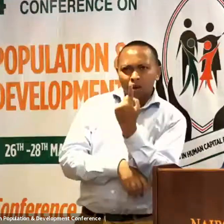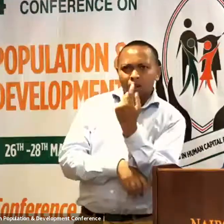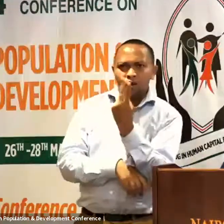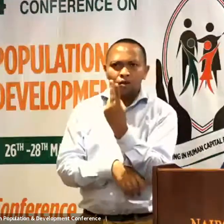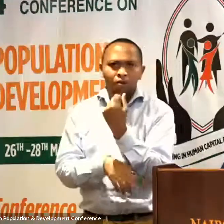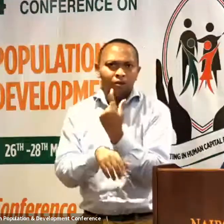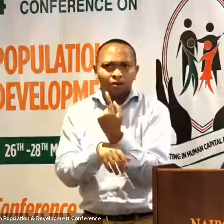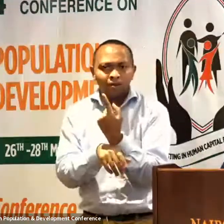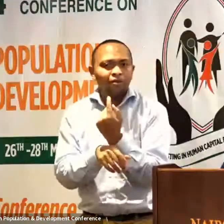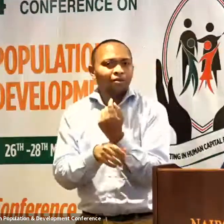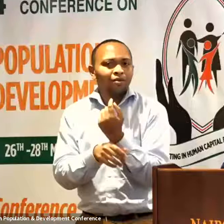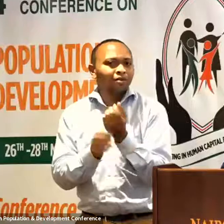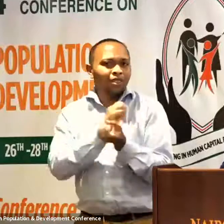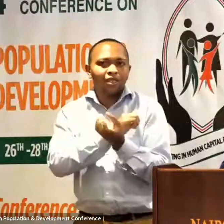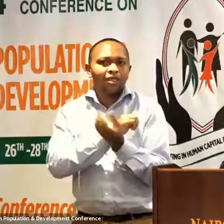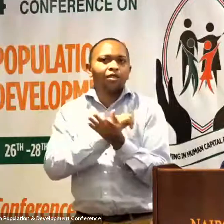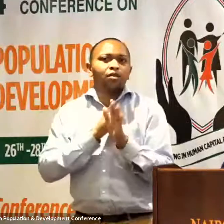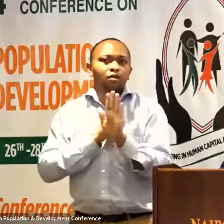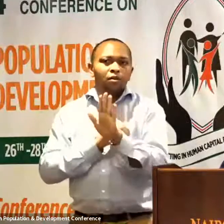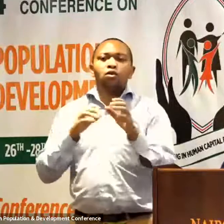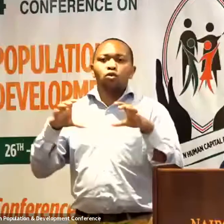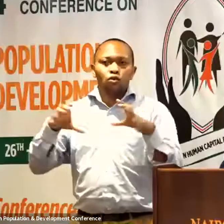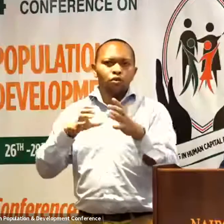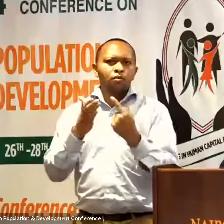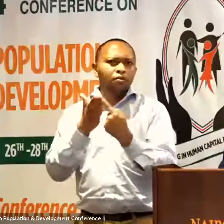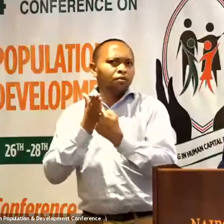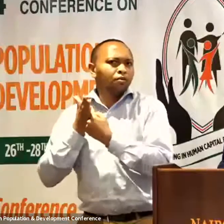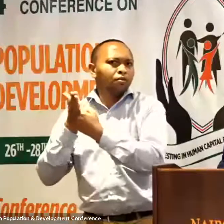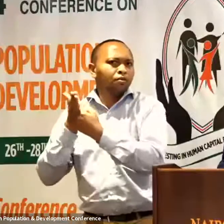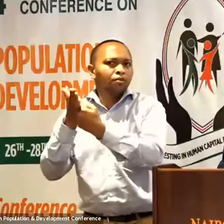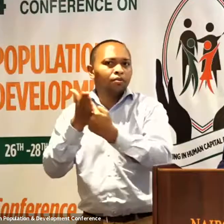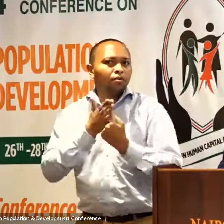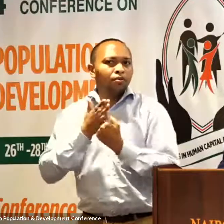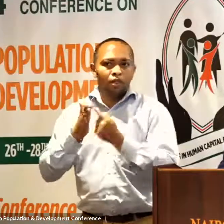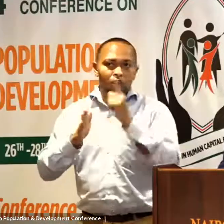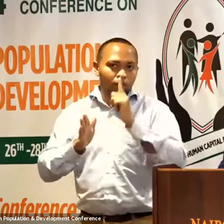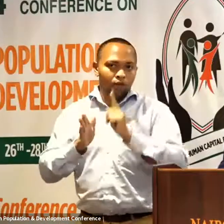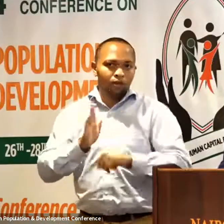key highlights from your panel discussion on your session on